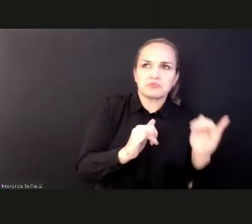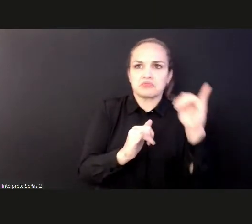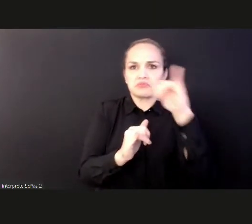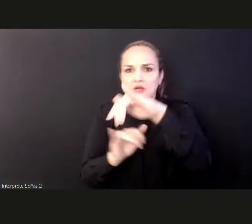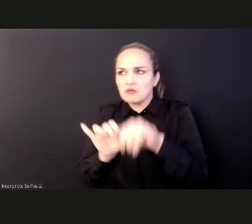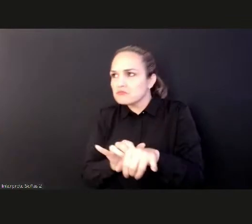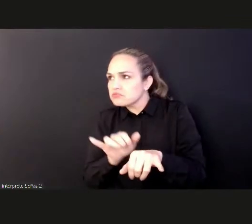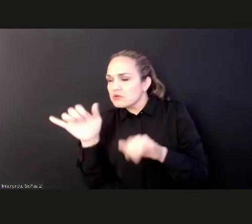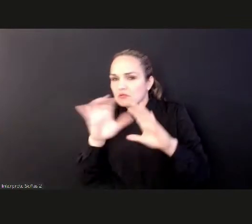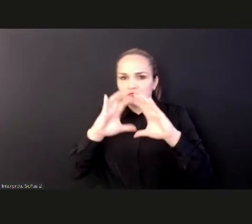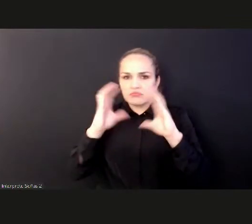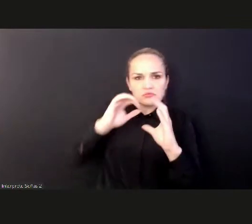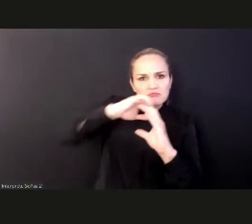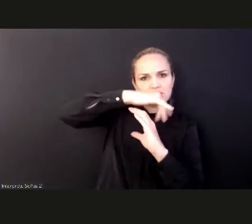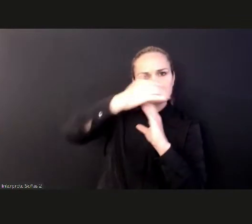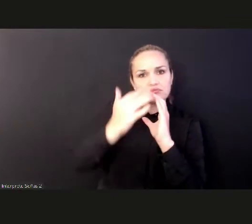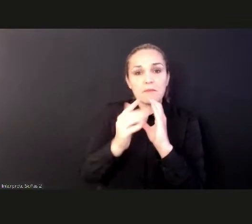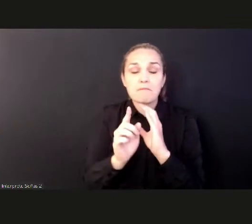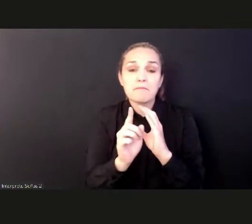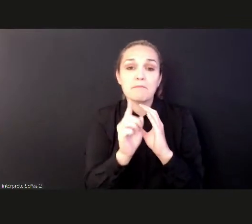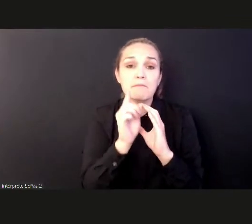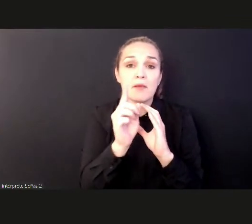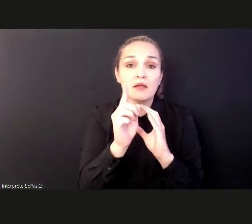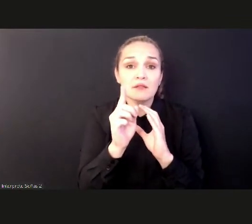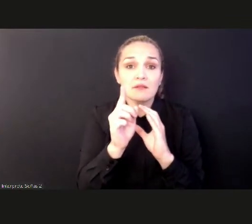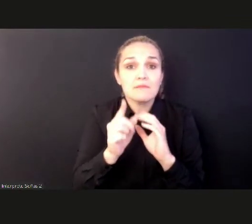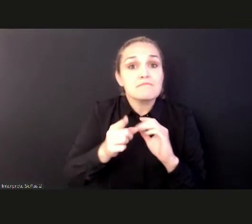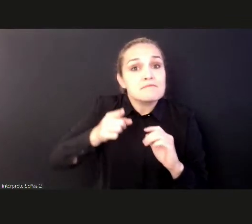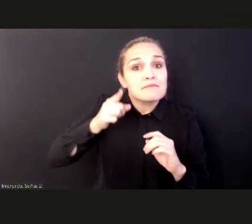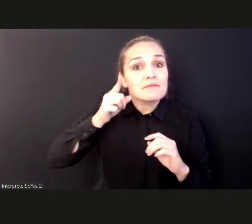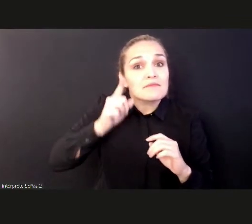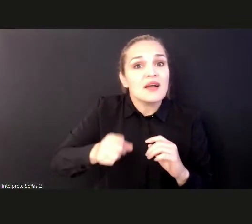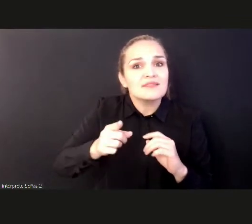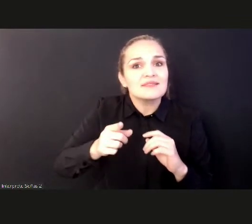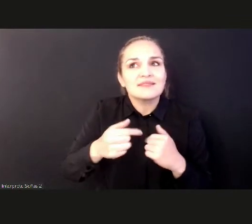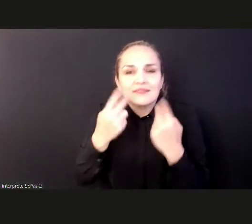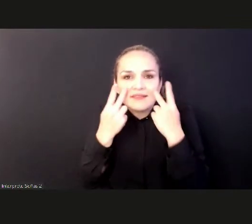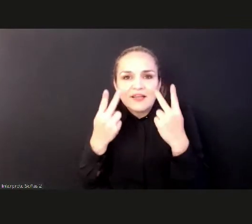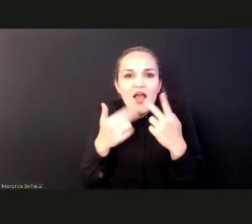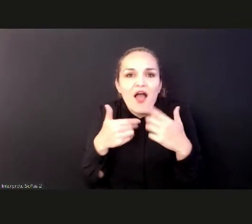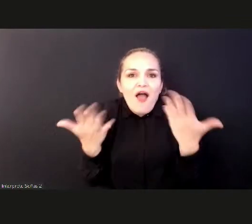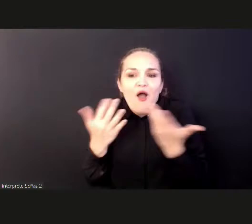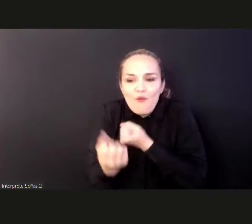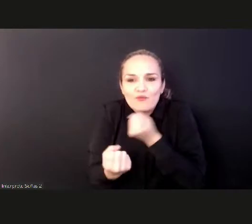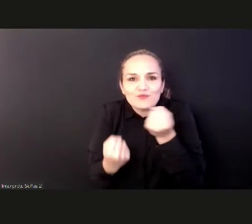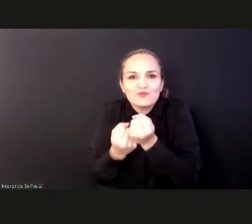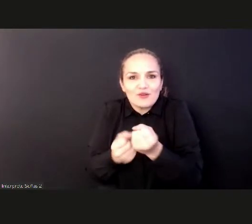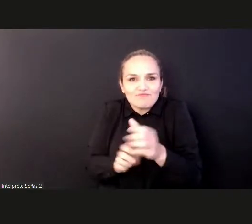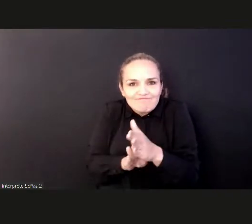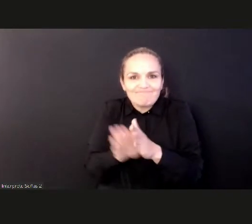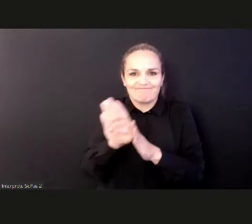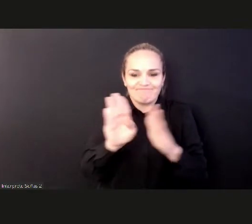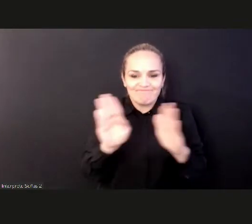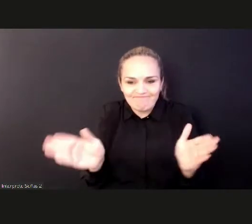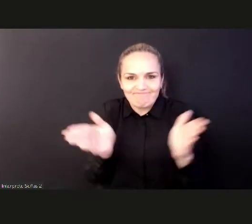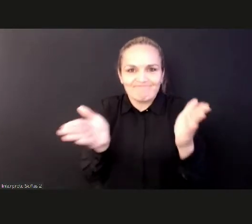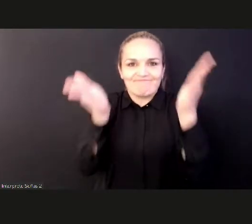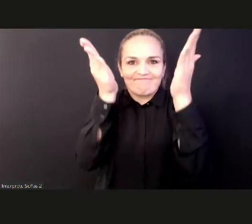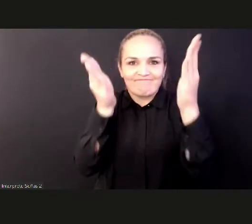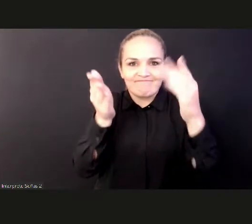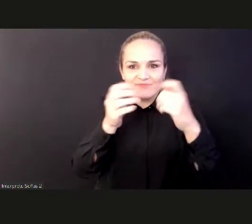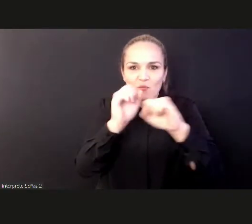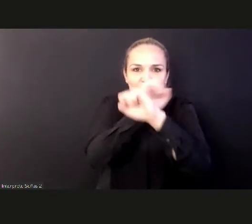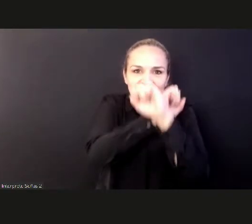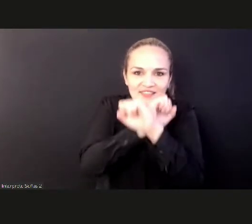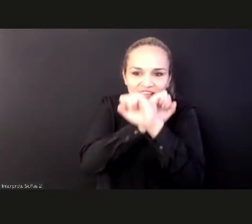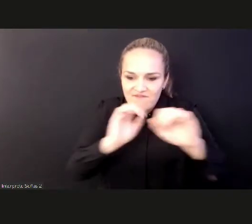of the sector whilst also enhancing its resilience and sustainability. We at WTTC have been monitoring the